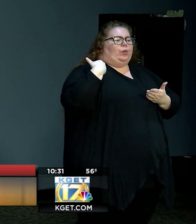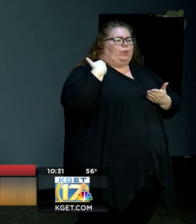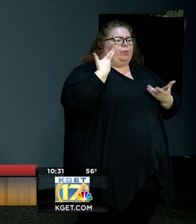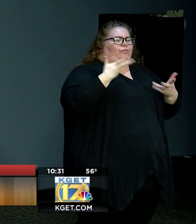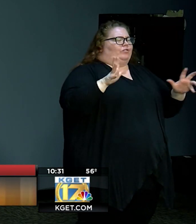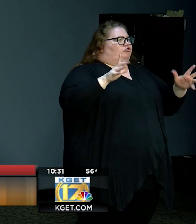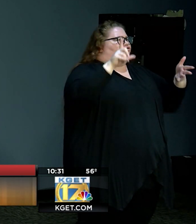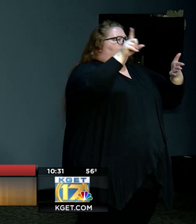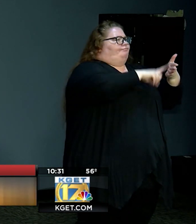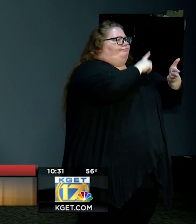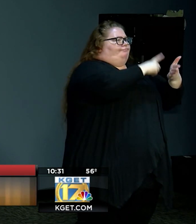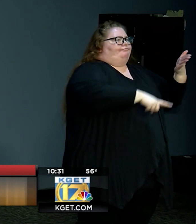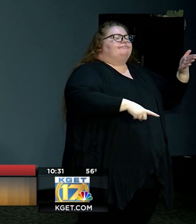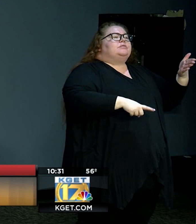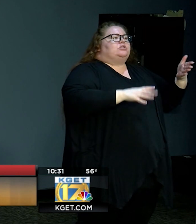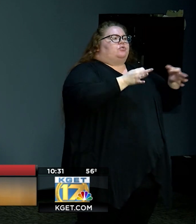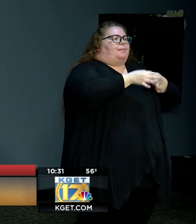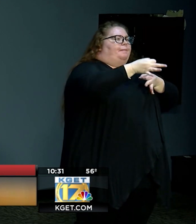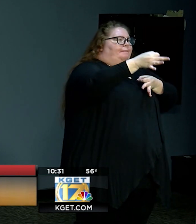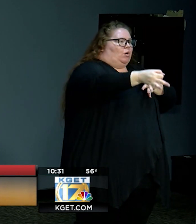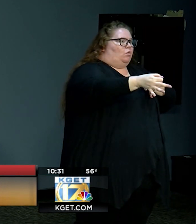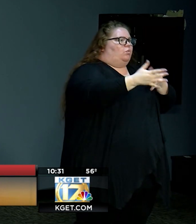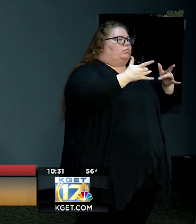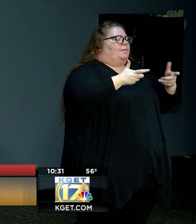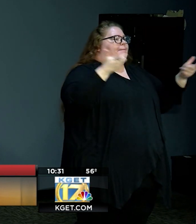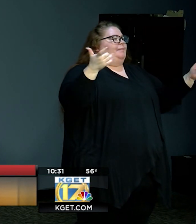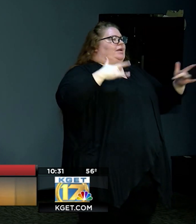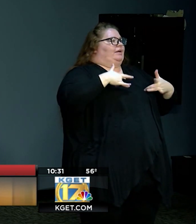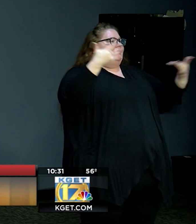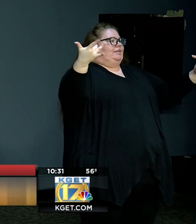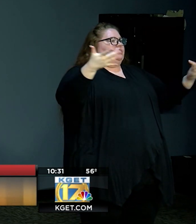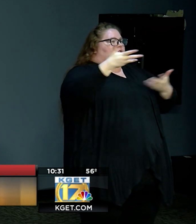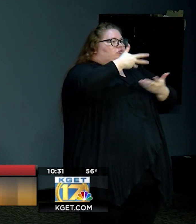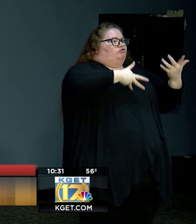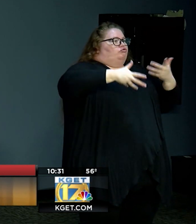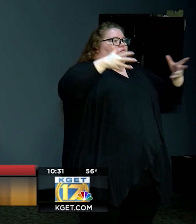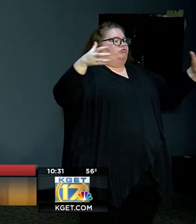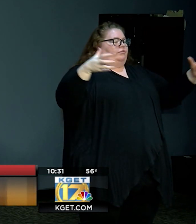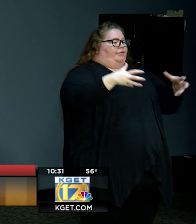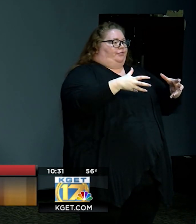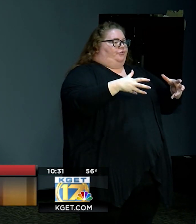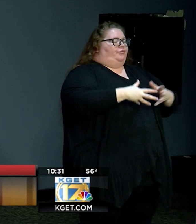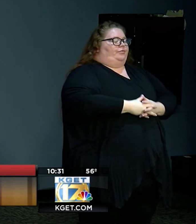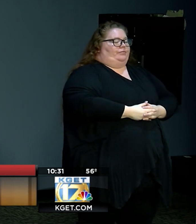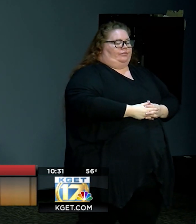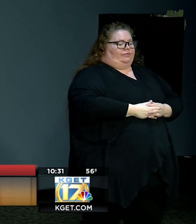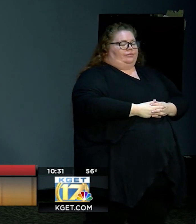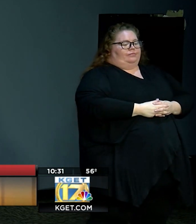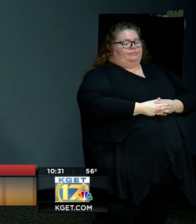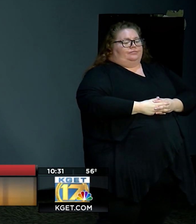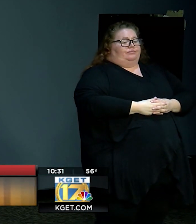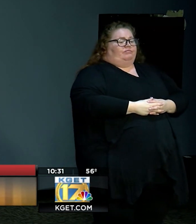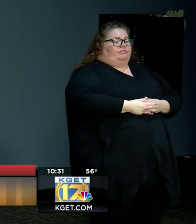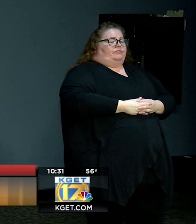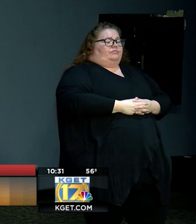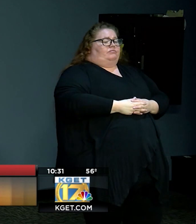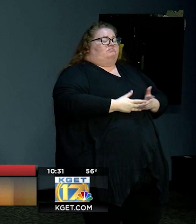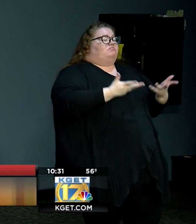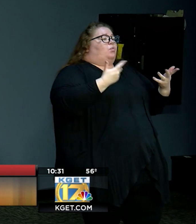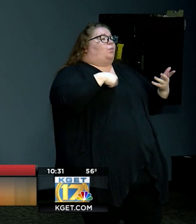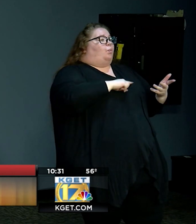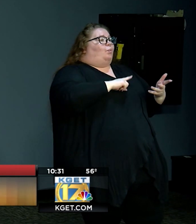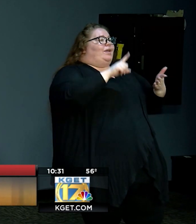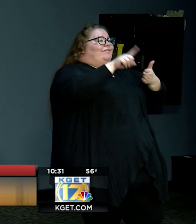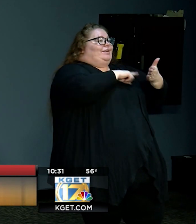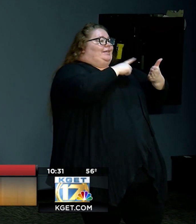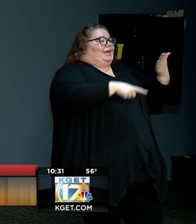large events, as well as social gatherings. We canceled our non-essential community